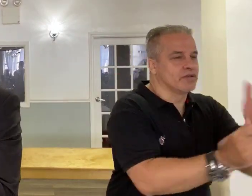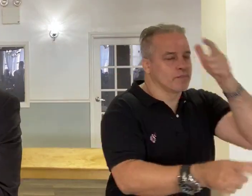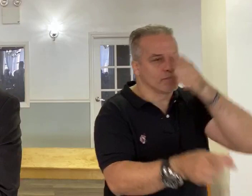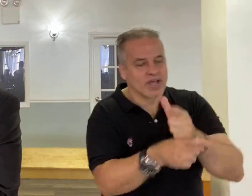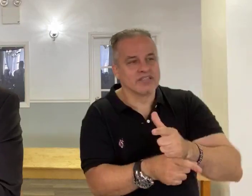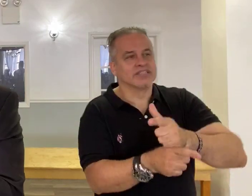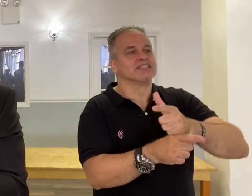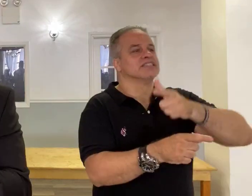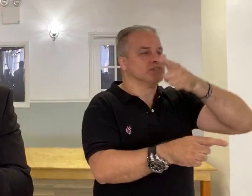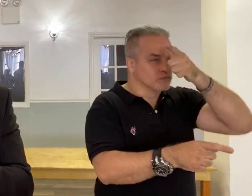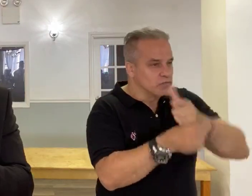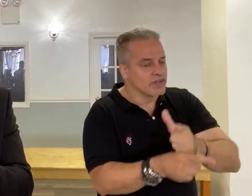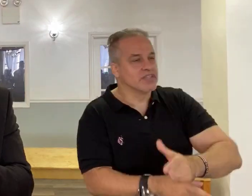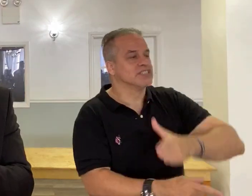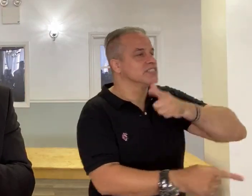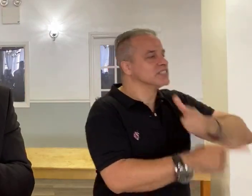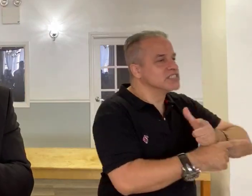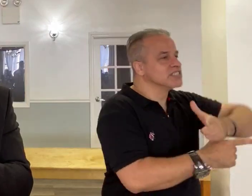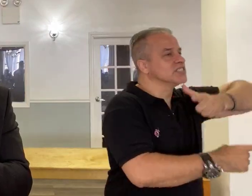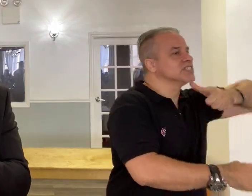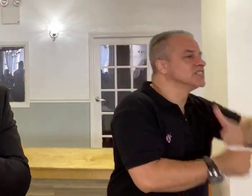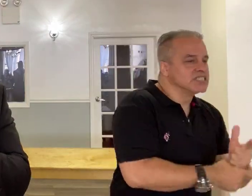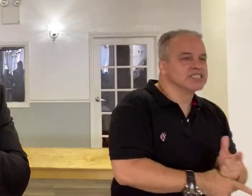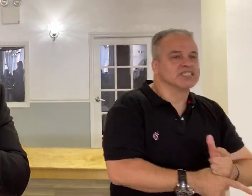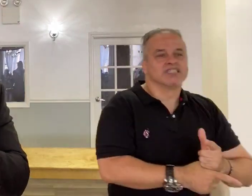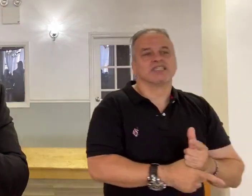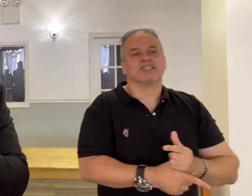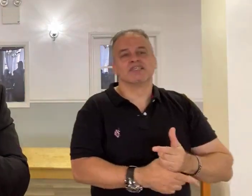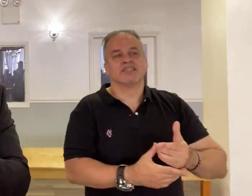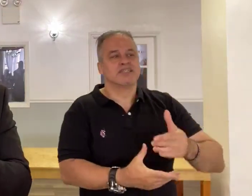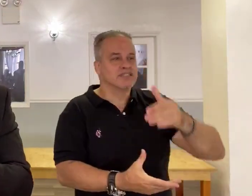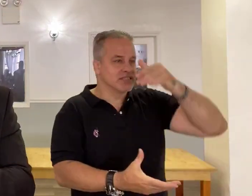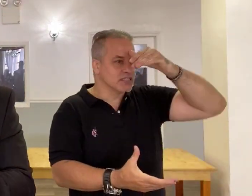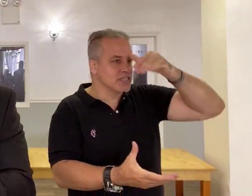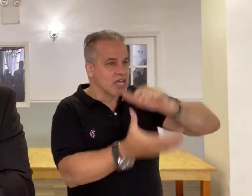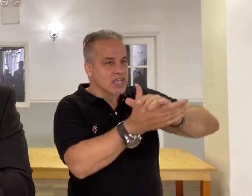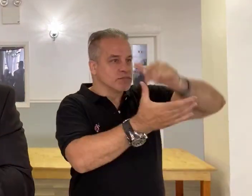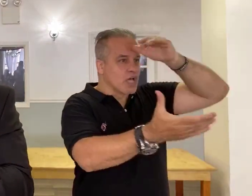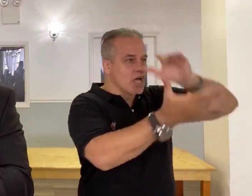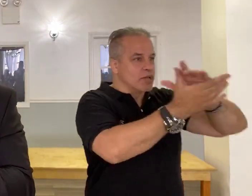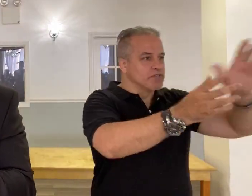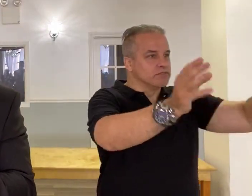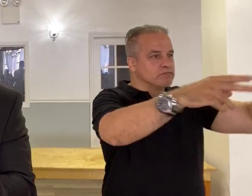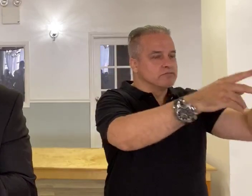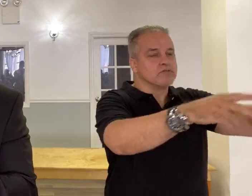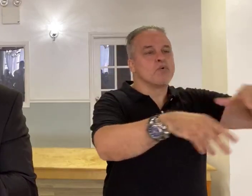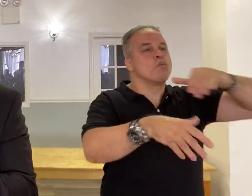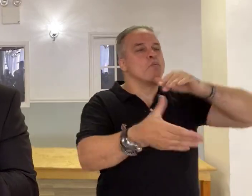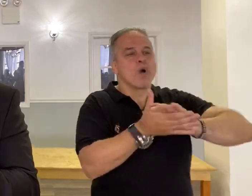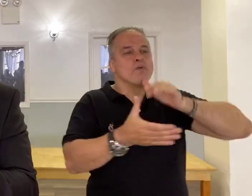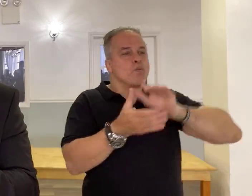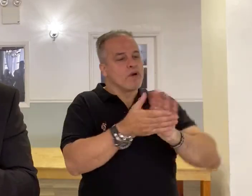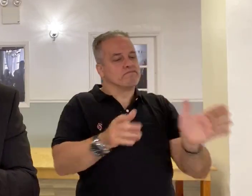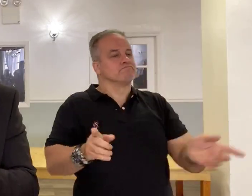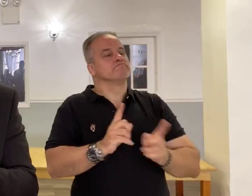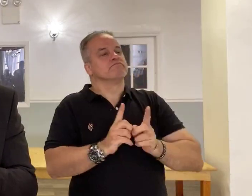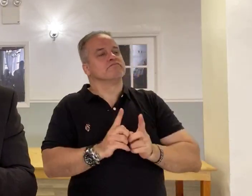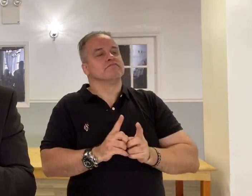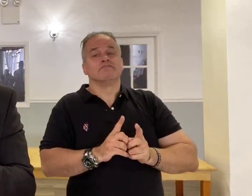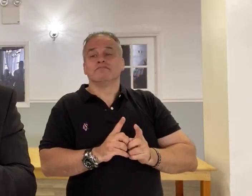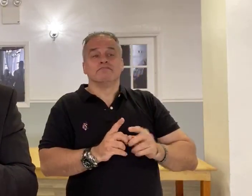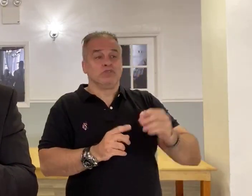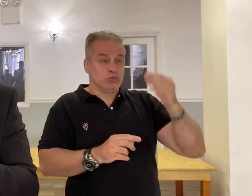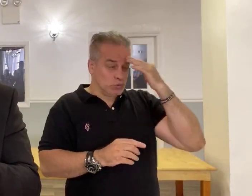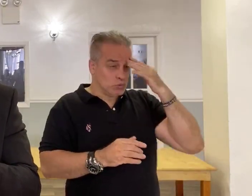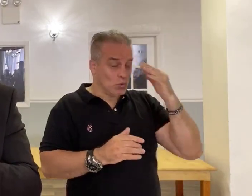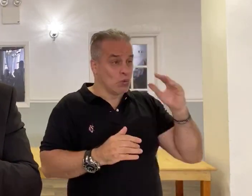together, spouses praying together. Listen to me, this is the house of prayer, and in this generation we need prayer.